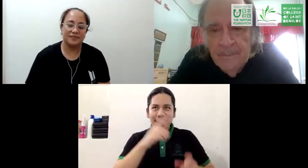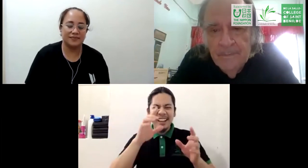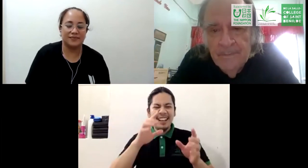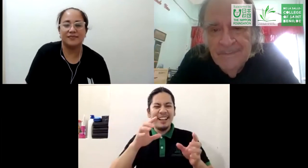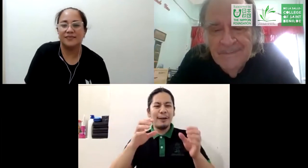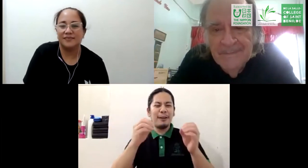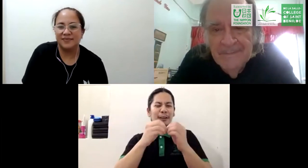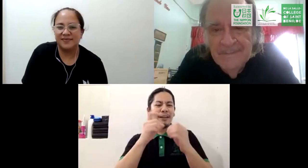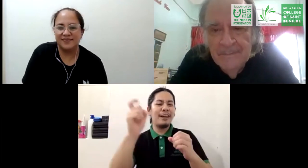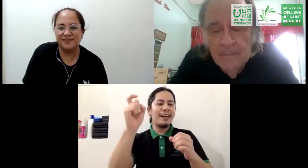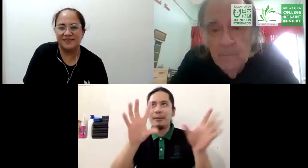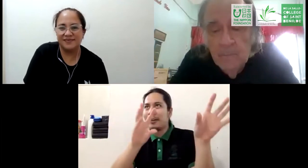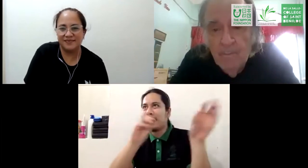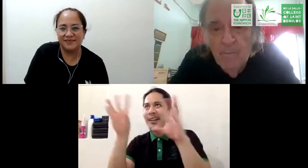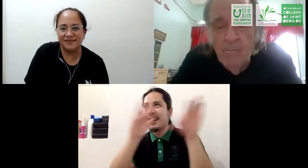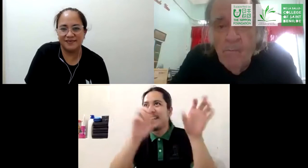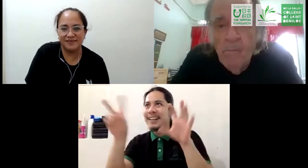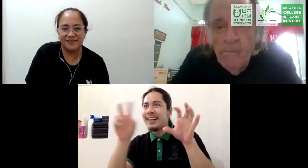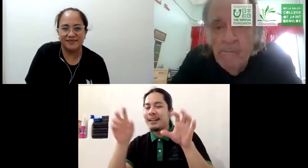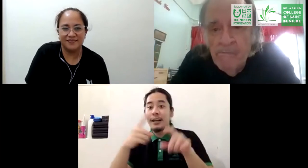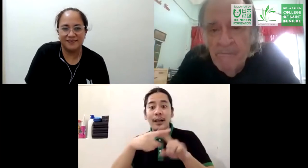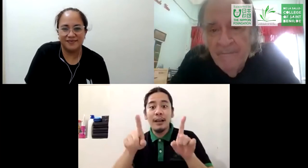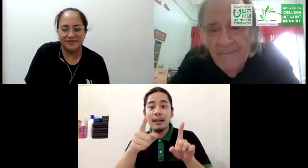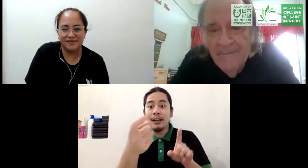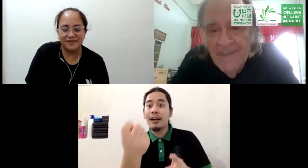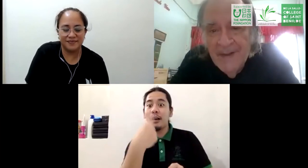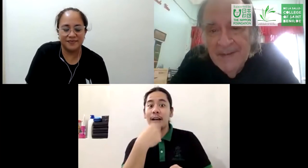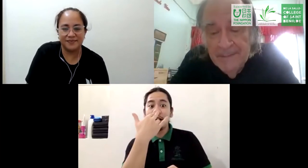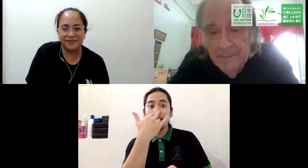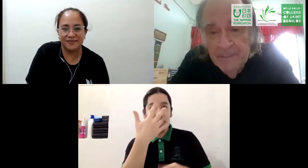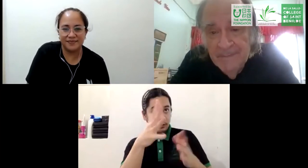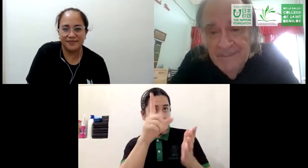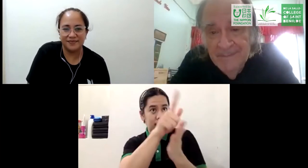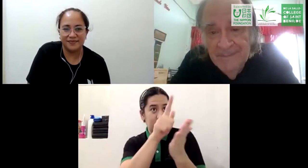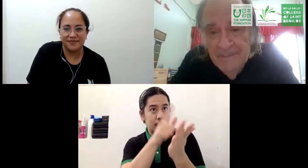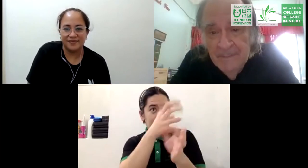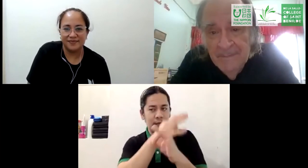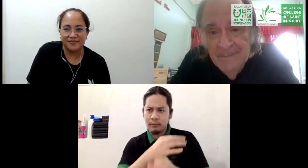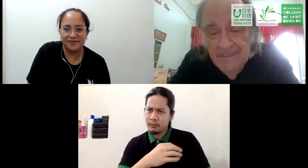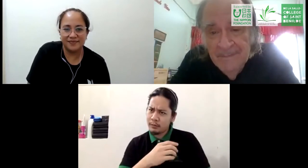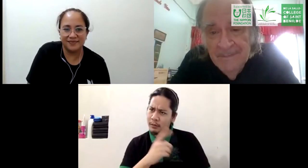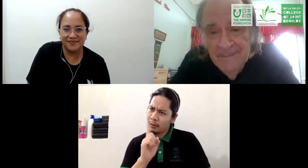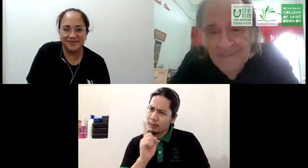And I have to kind of check myself because, I tend to just cut and paste, but then